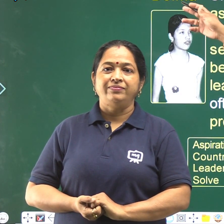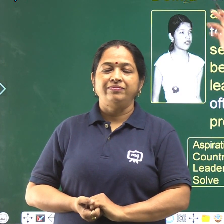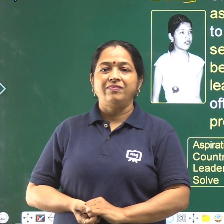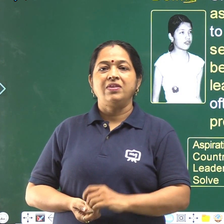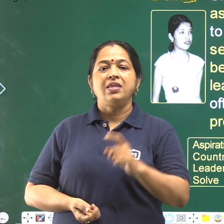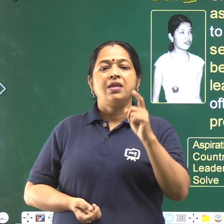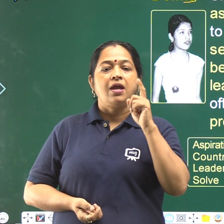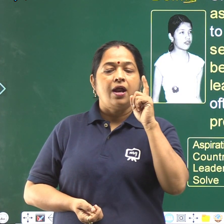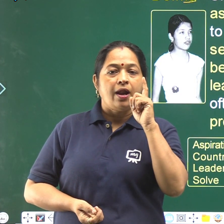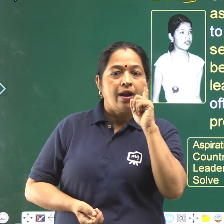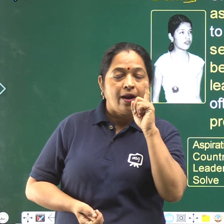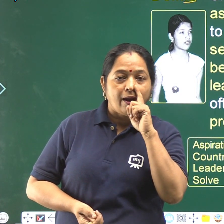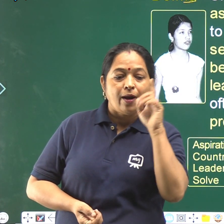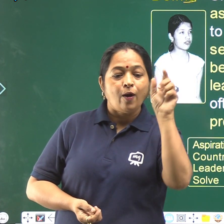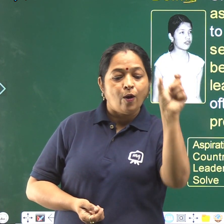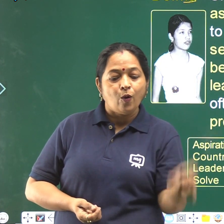Dolma.